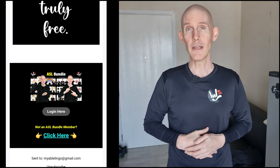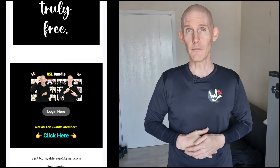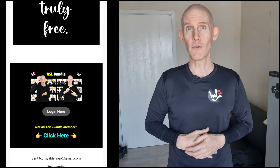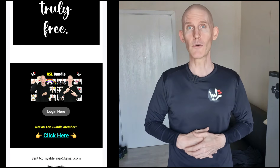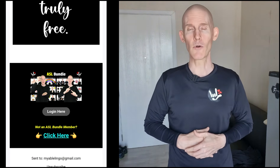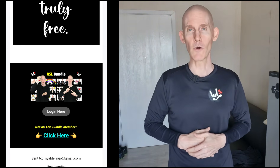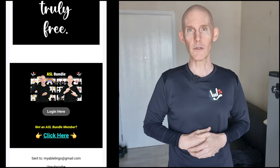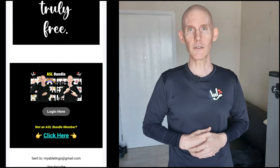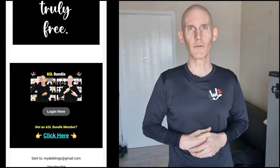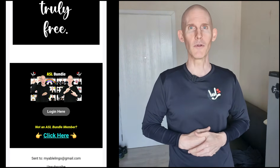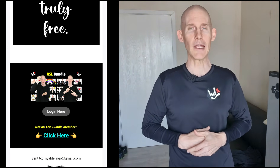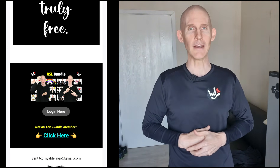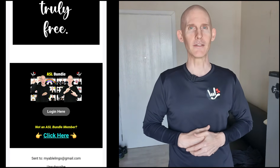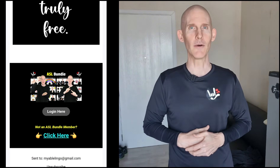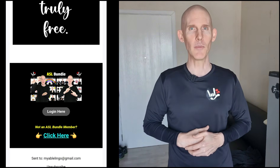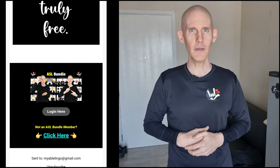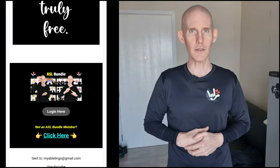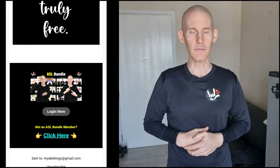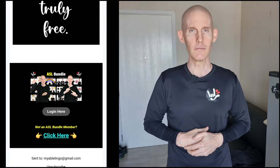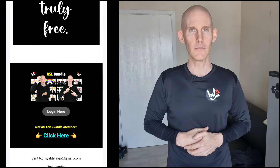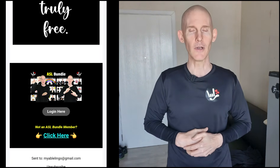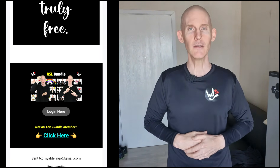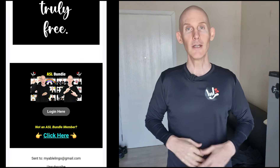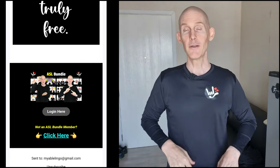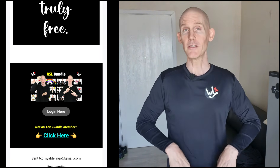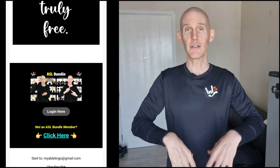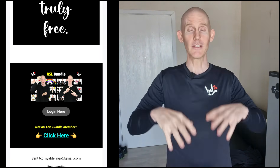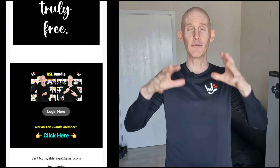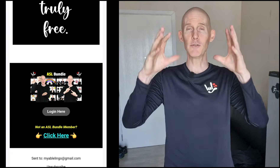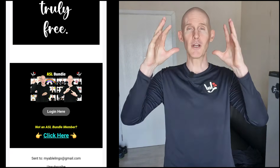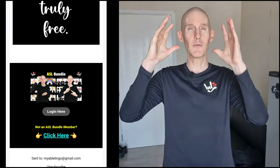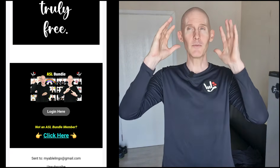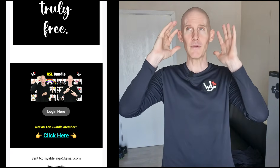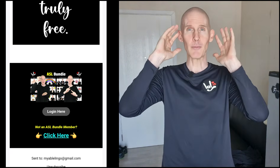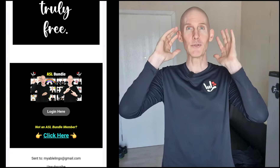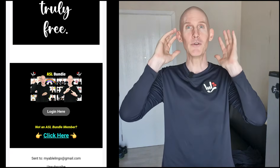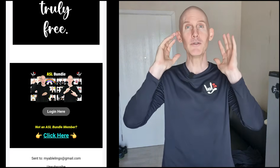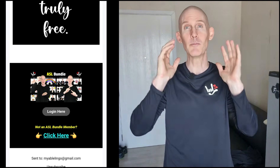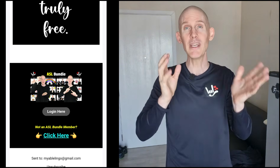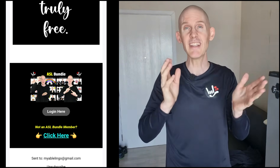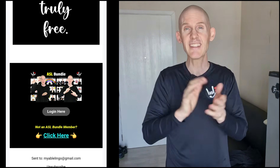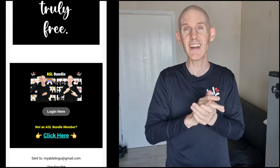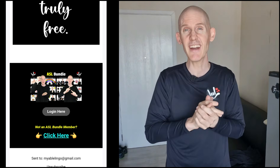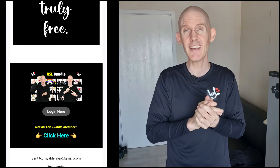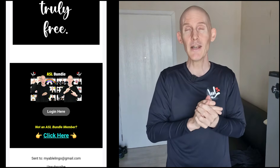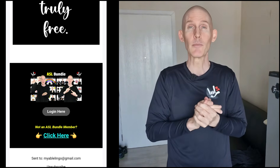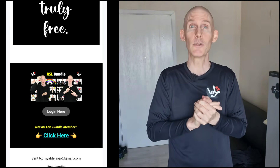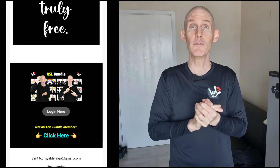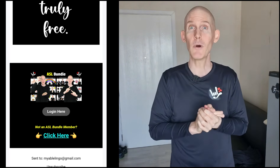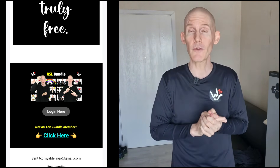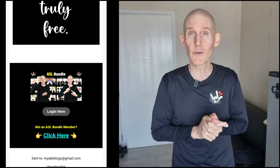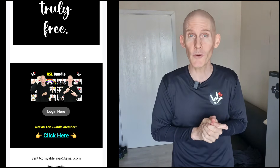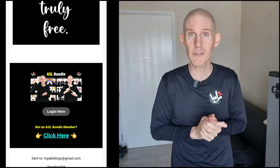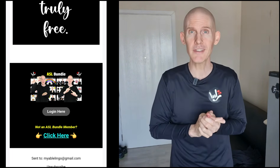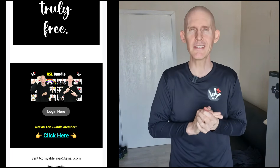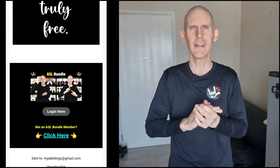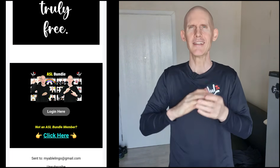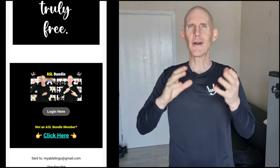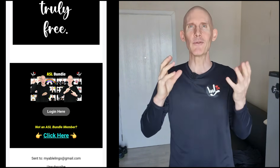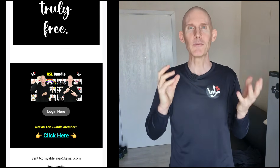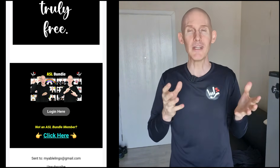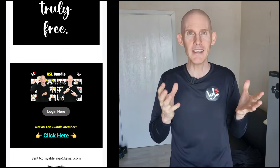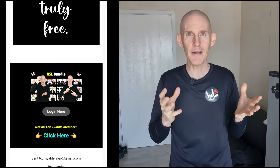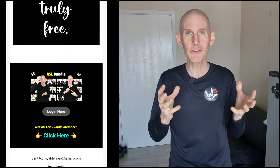intro and info course for the ASL bundle, right? This gives you a great opportunity to peek inside, preview all the